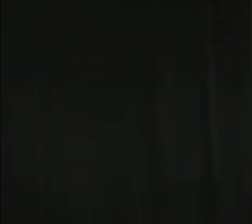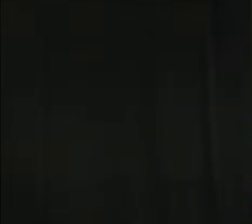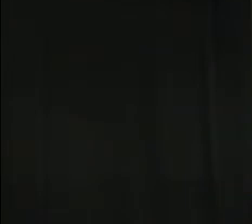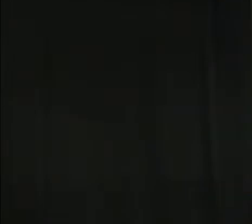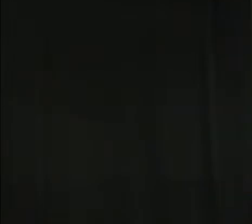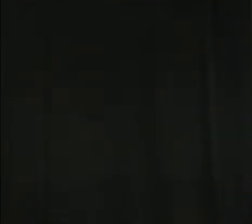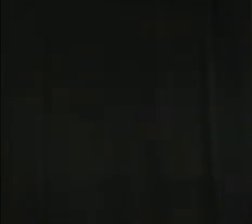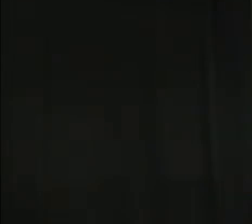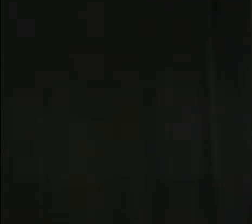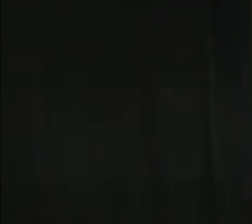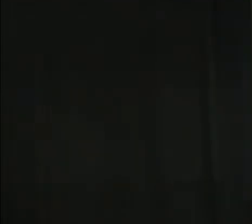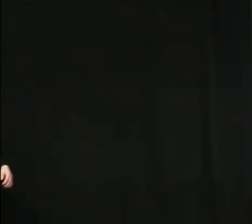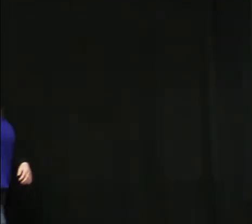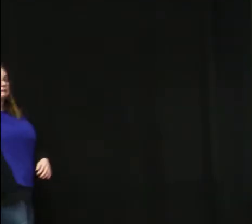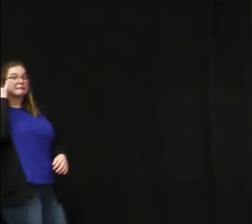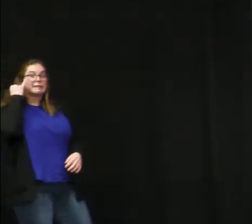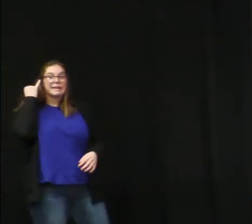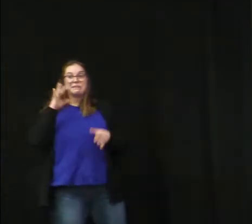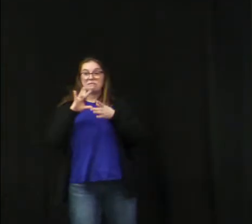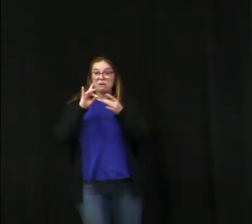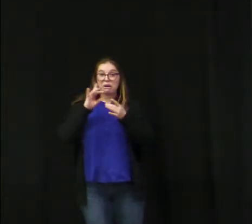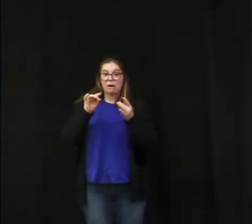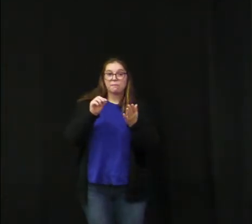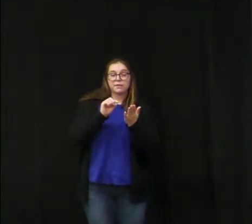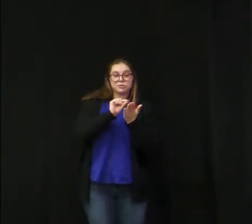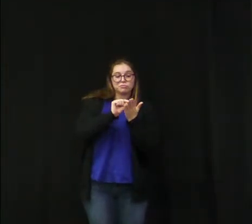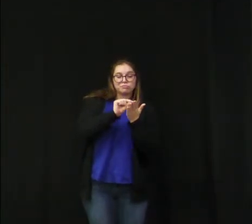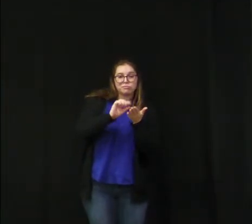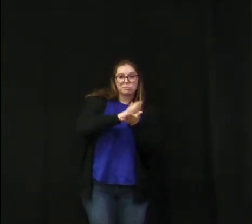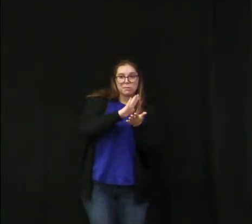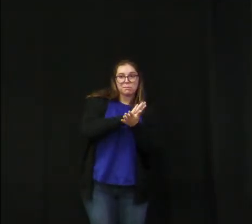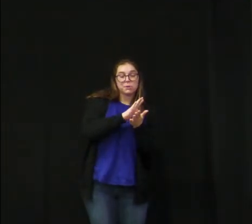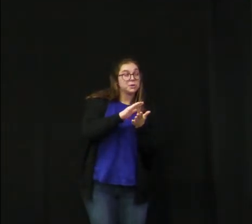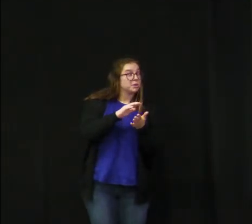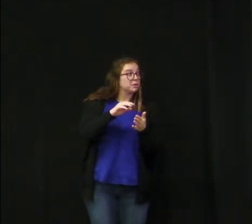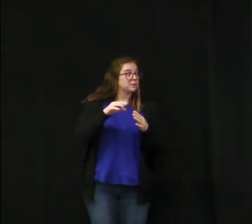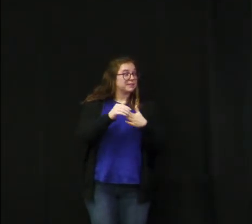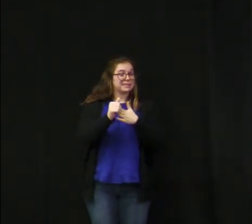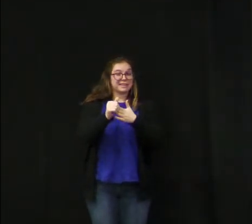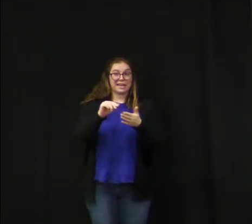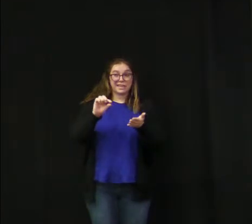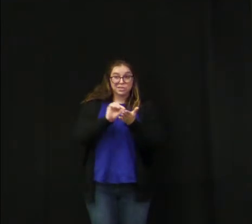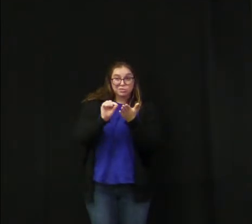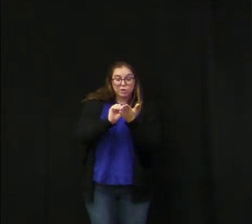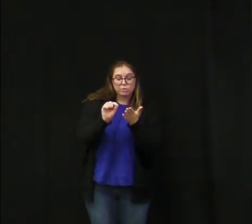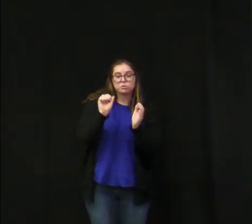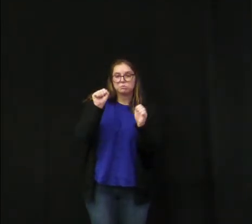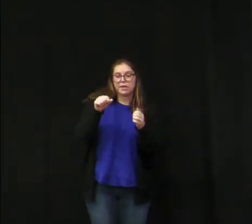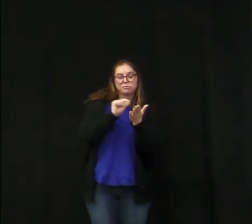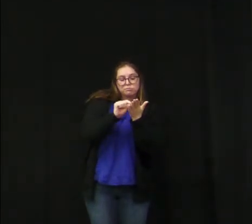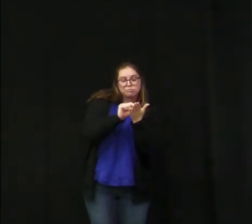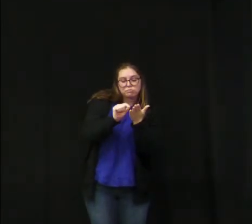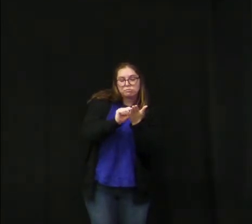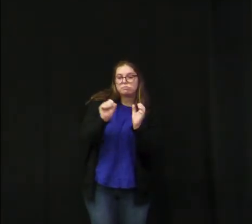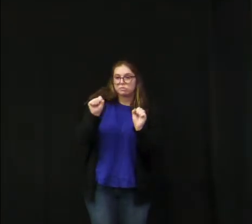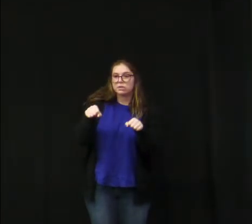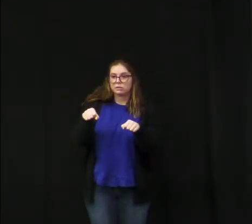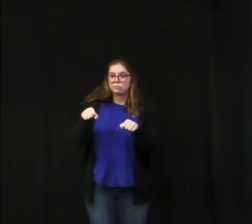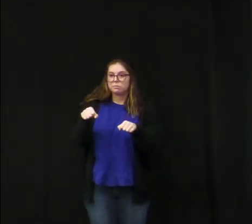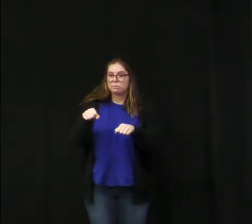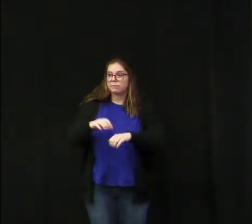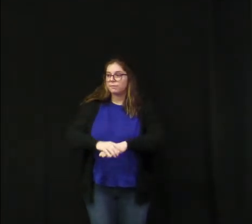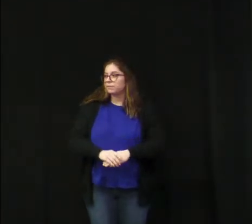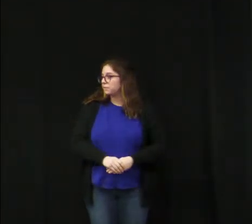So if you would like to jot down your notes, there is, on your guided notes, page 2, there's a place for you to jot down notes.